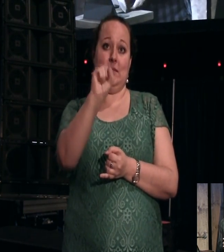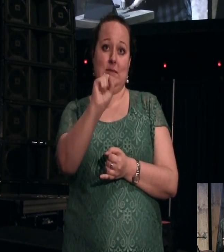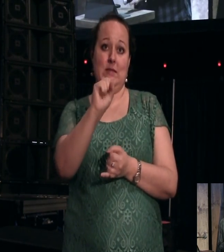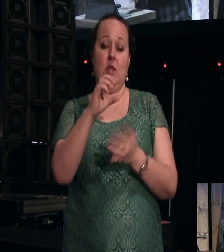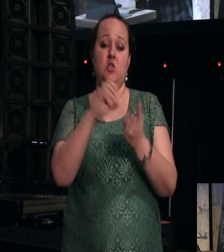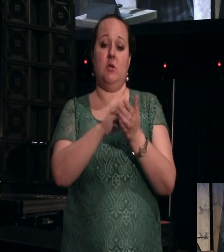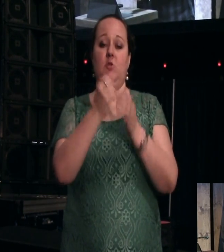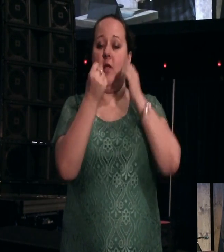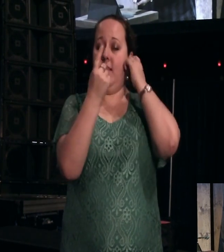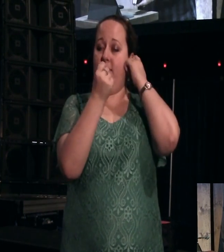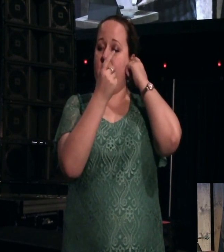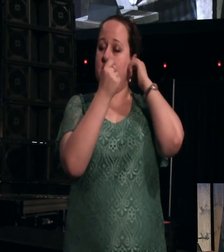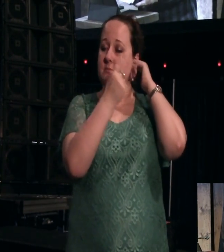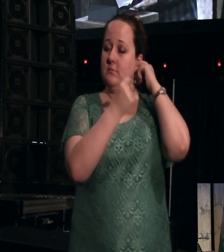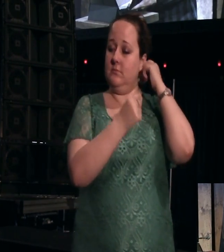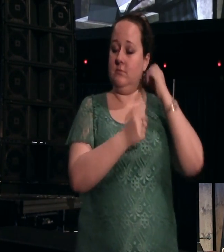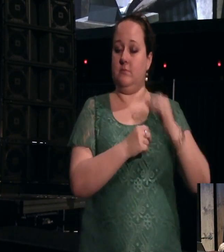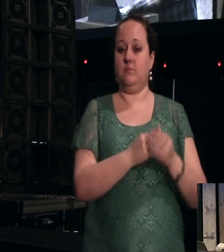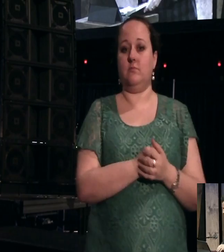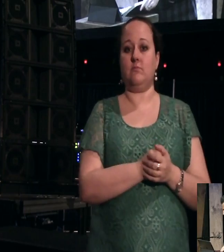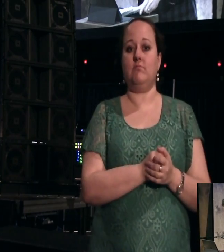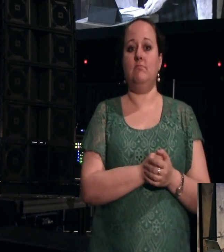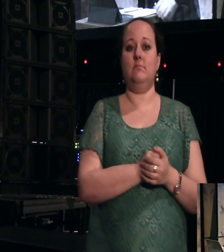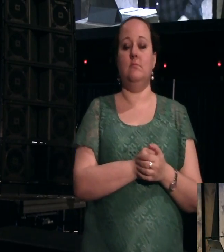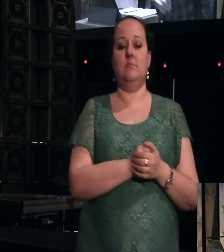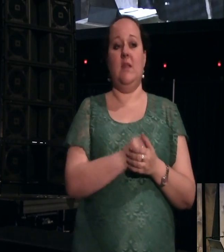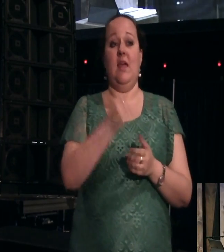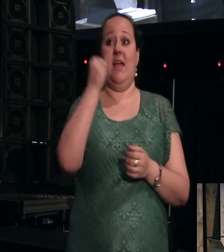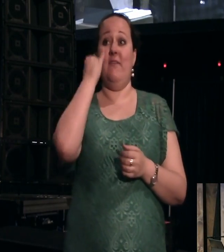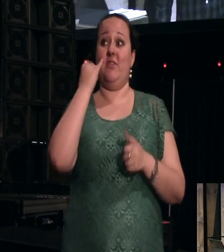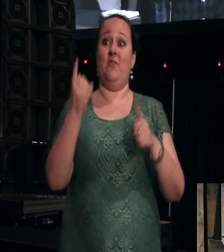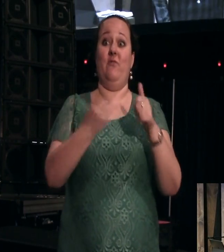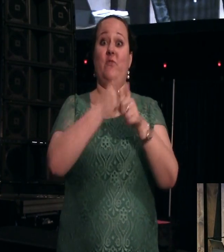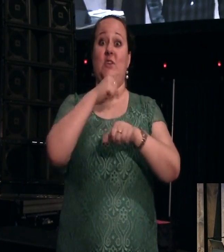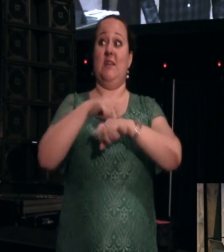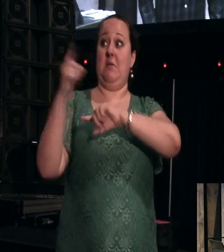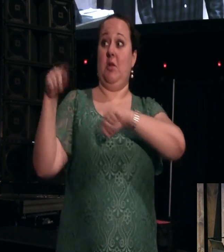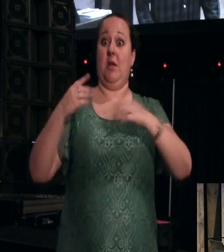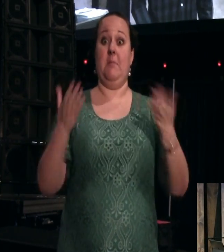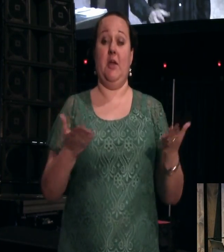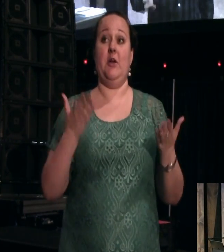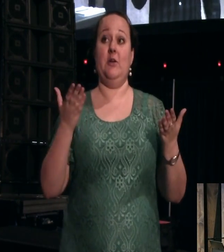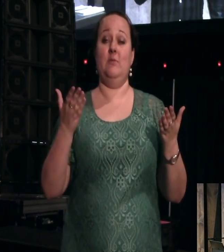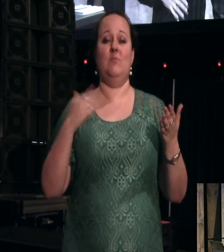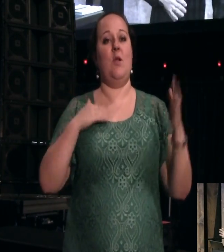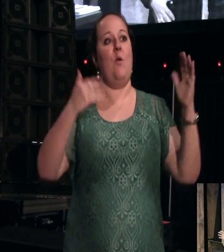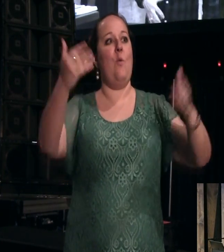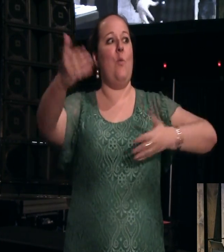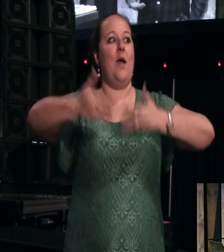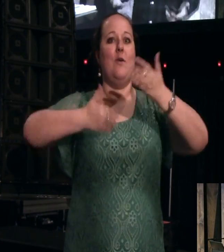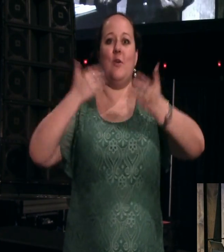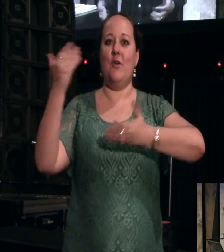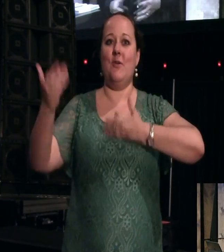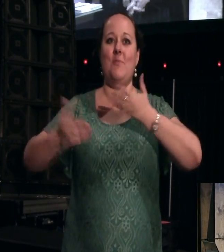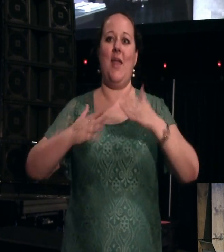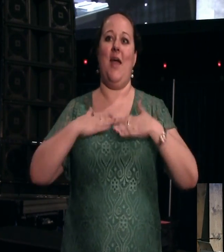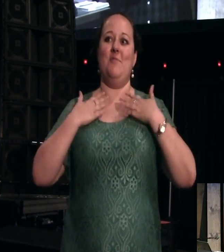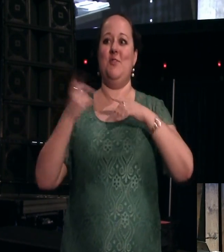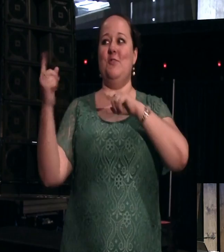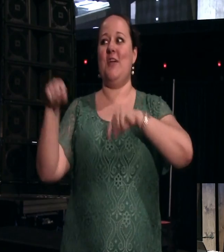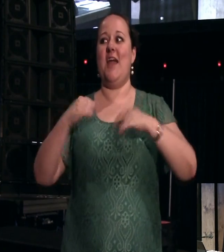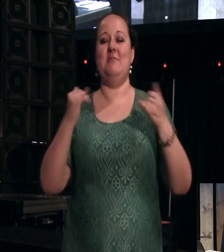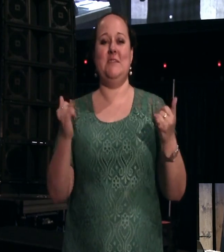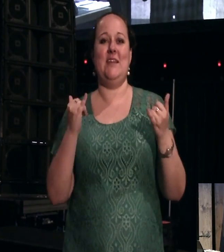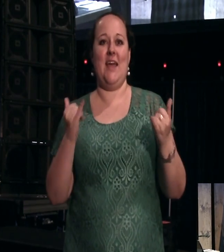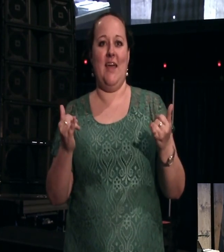book of Ecclesiastes chapter 11. And if this is your first time ever at Breakaway, let me